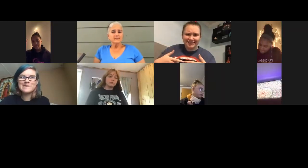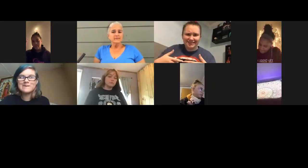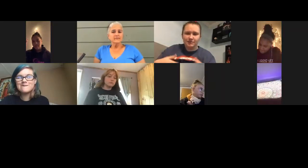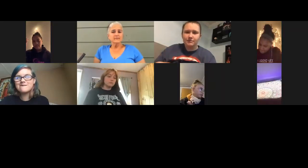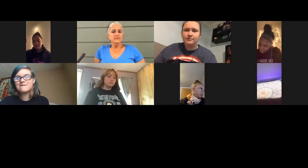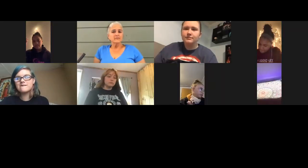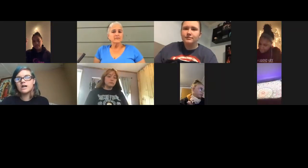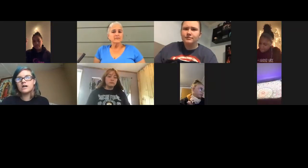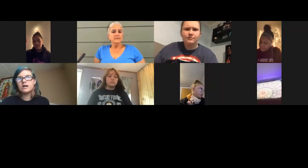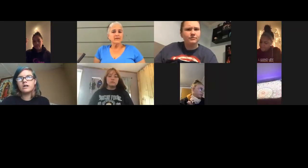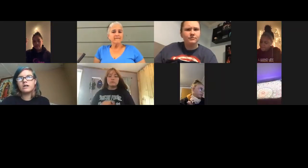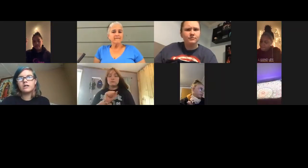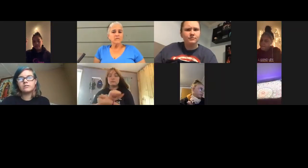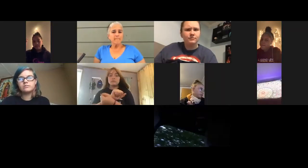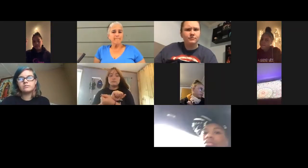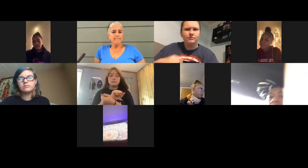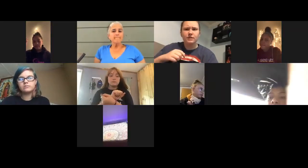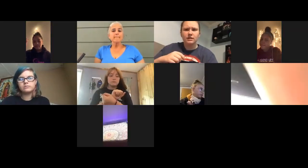Work.